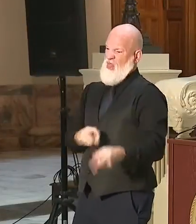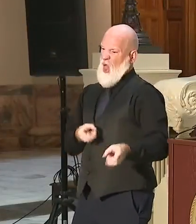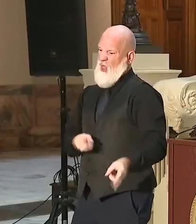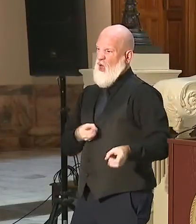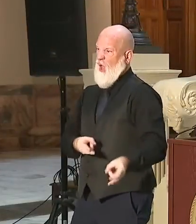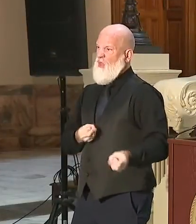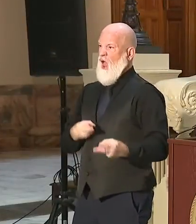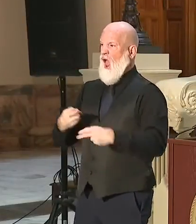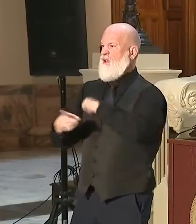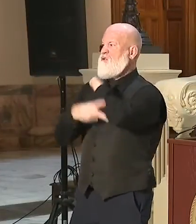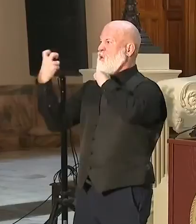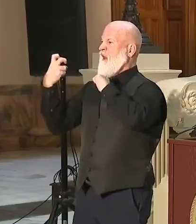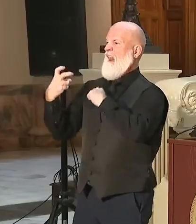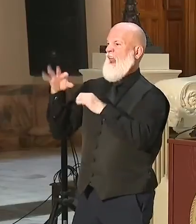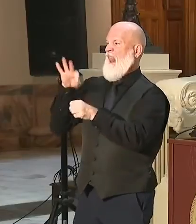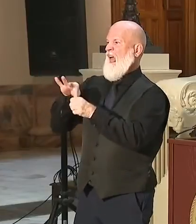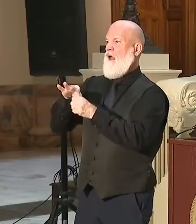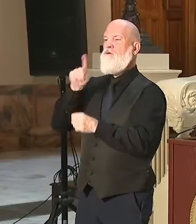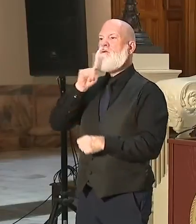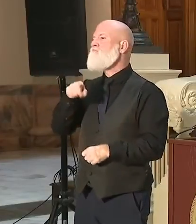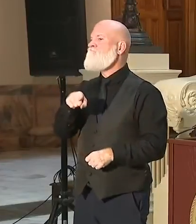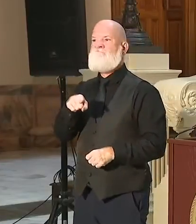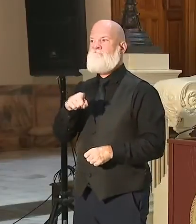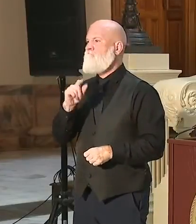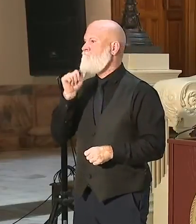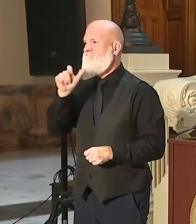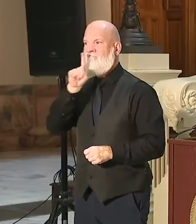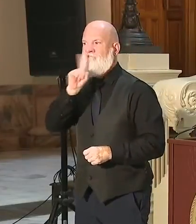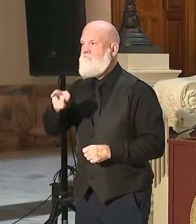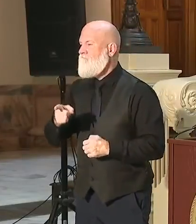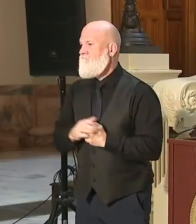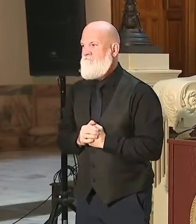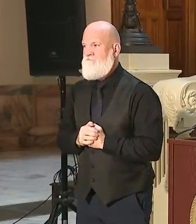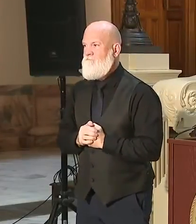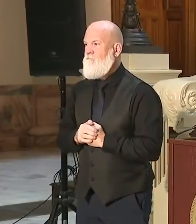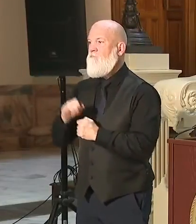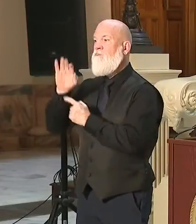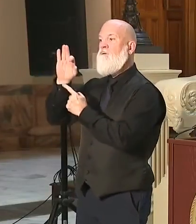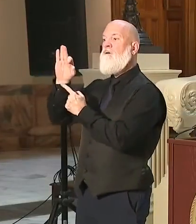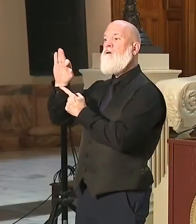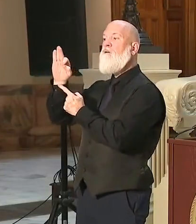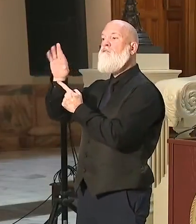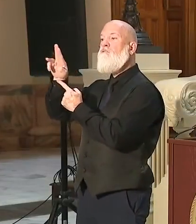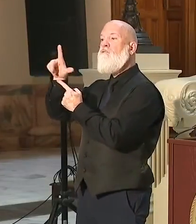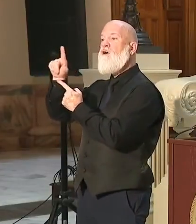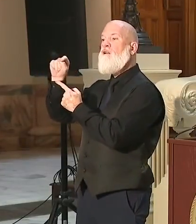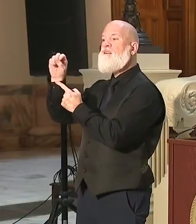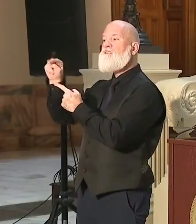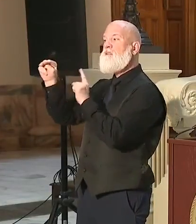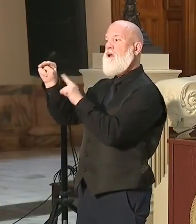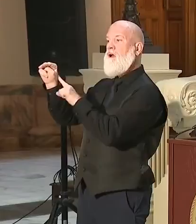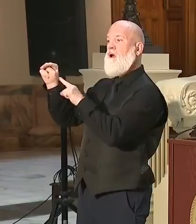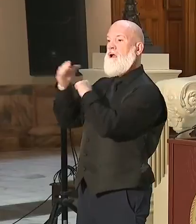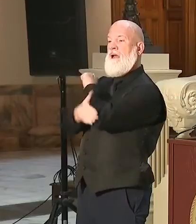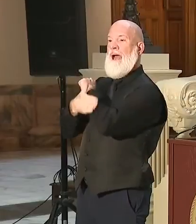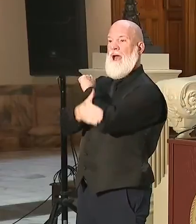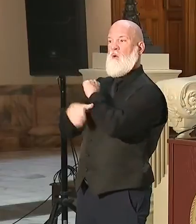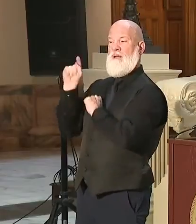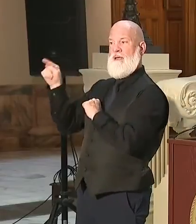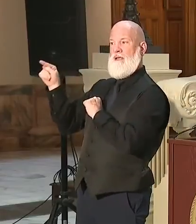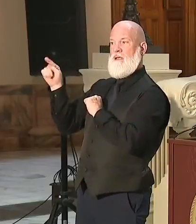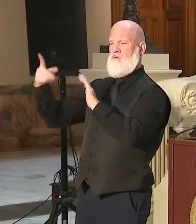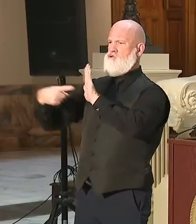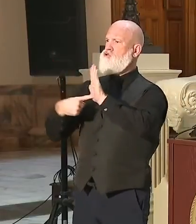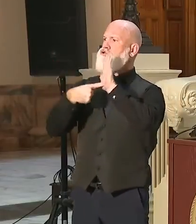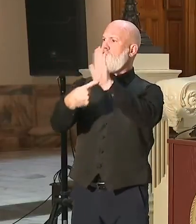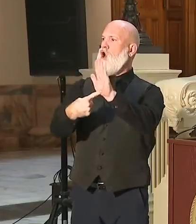Gwinnett ballots cast being almost twice as much as what was shown as the overall vote. The issue is, many